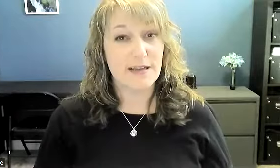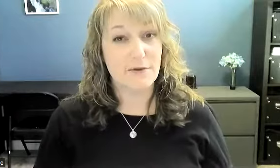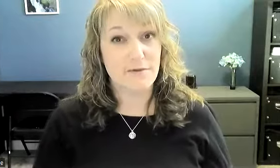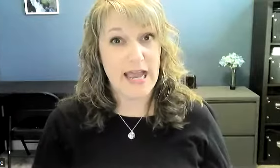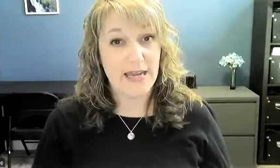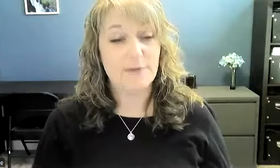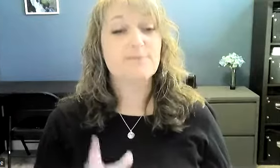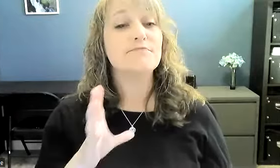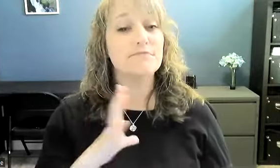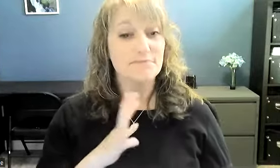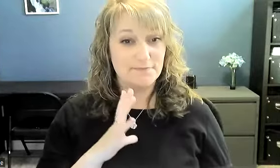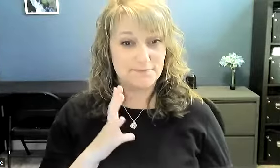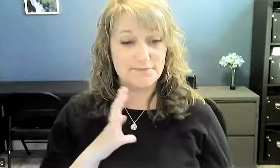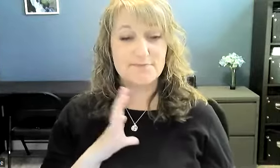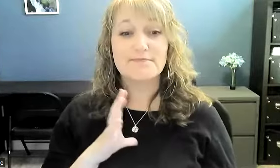for fine.